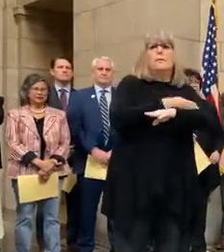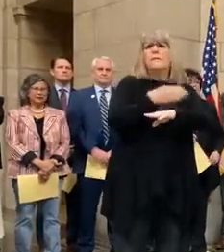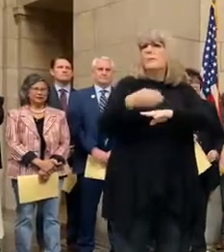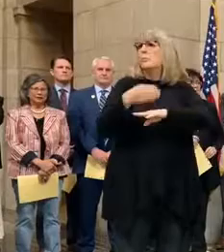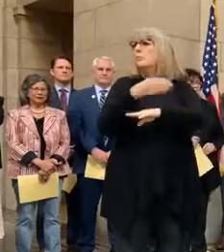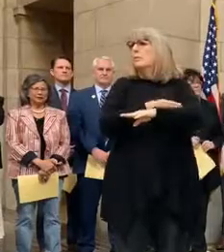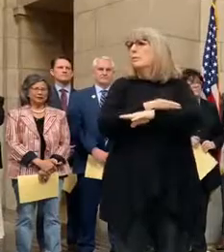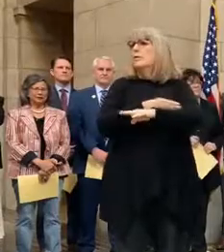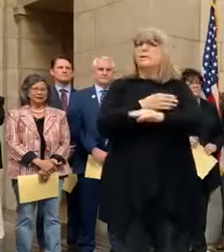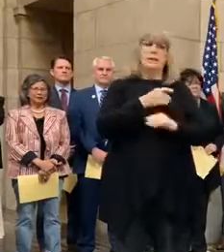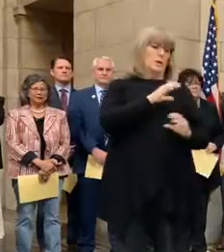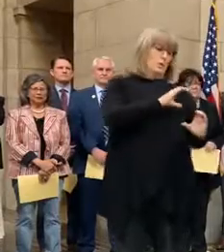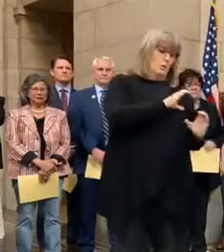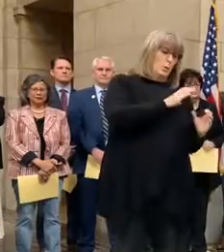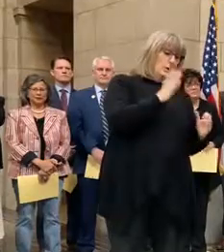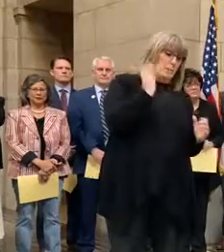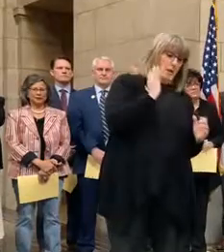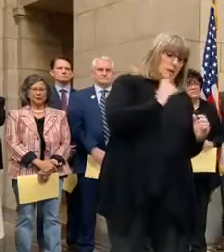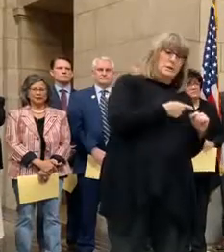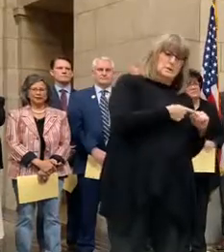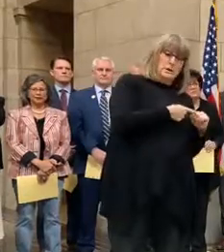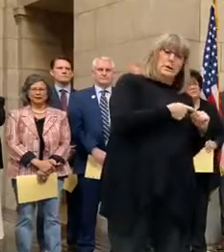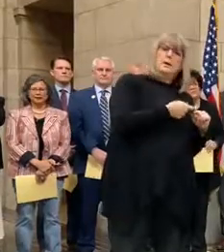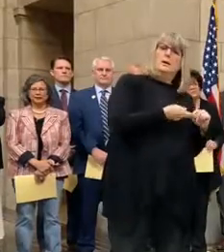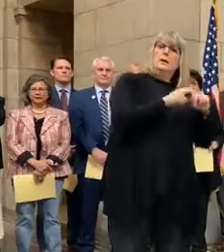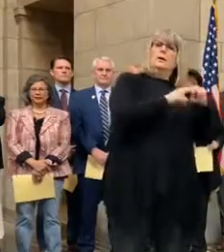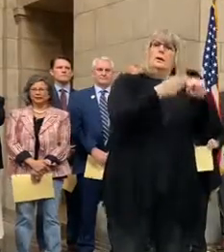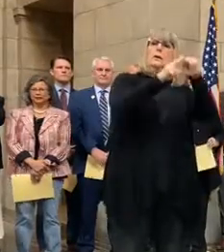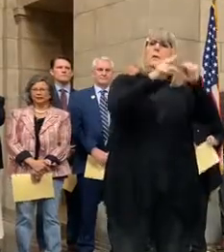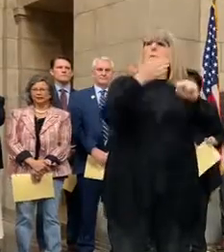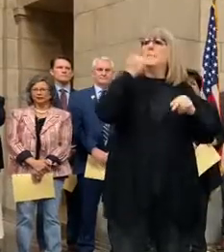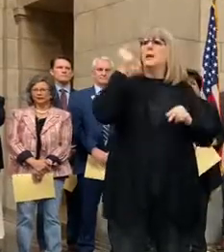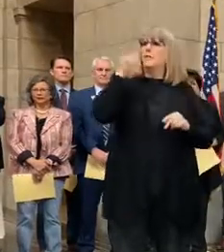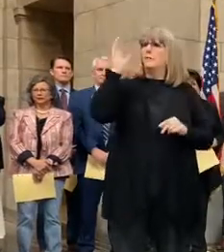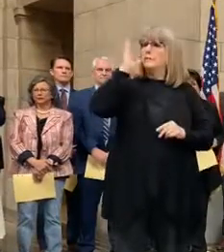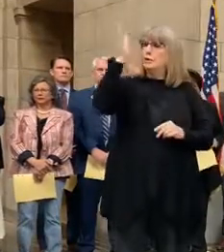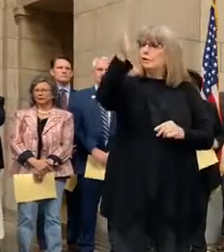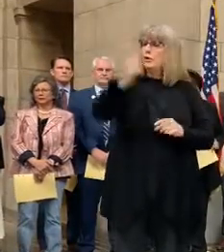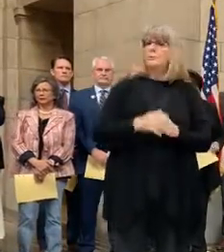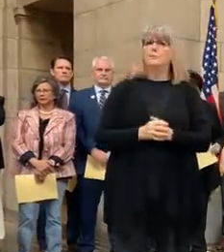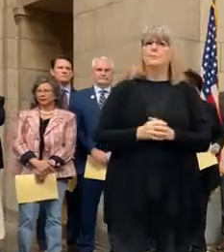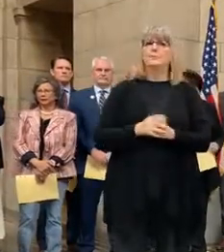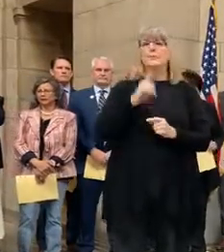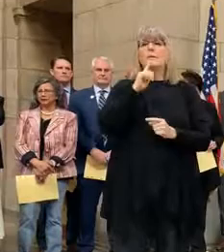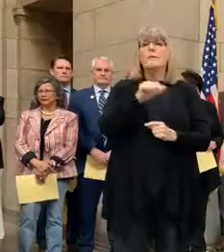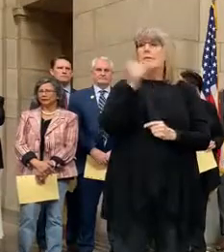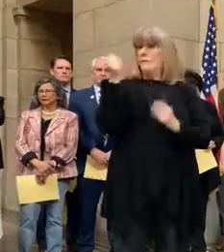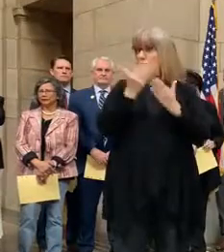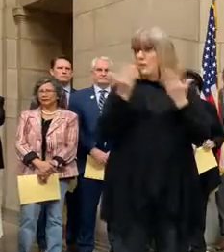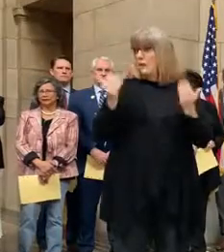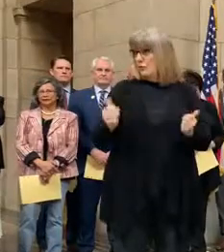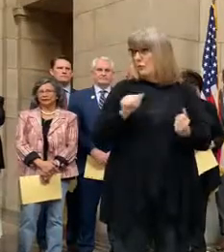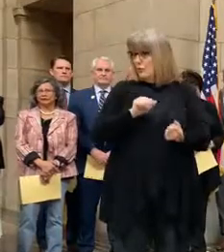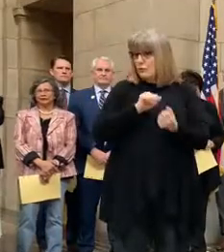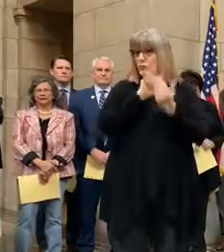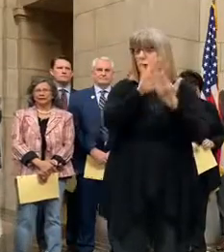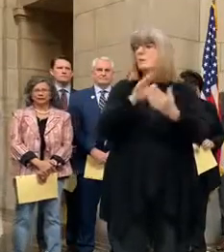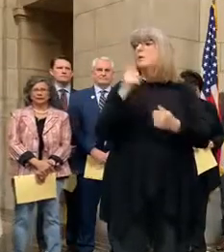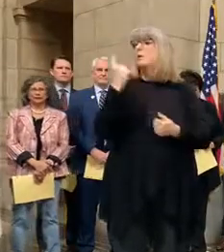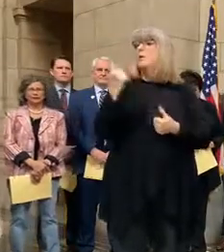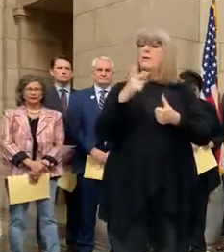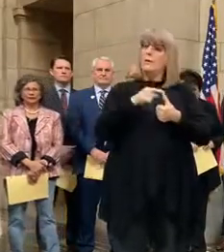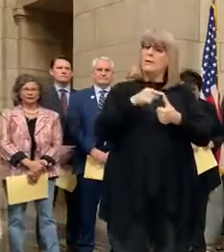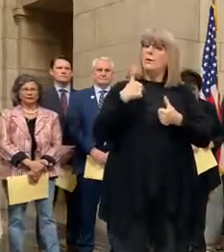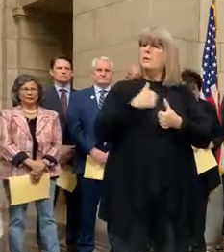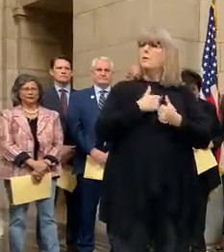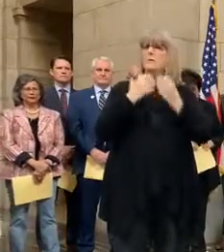can continue to build upon what we've done in the past to do a better job in the future. And I do think there are other things that we can address. One of the ways, for example, we